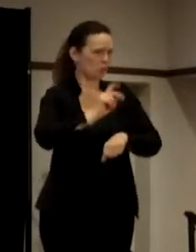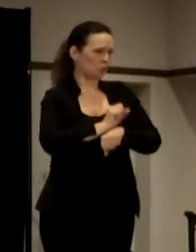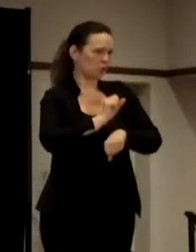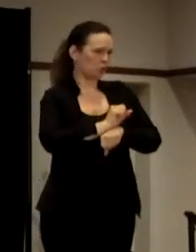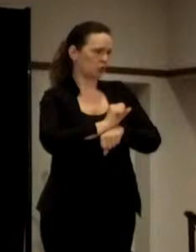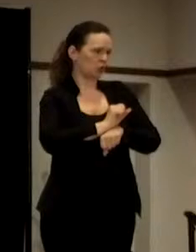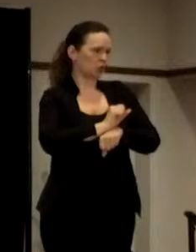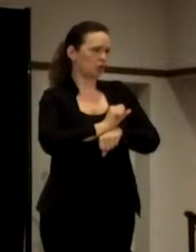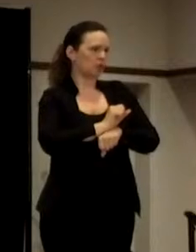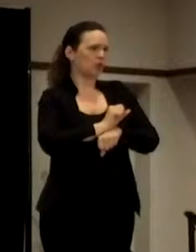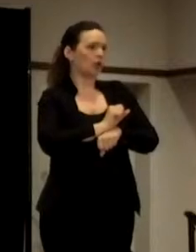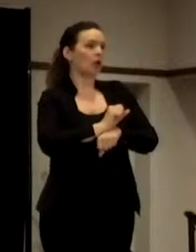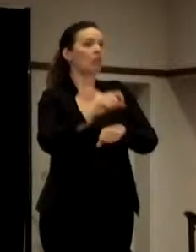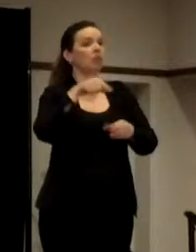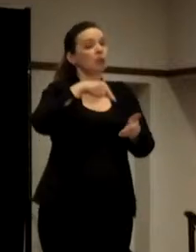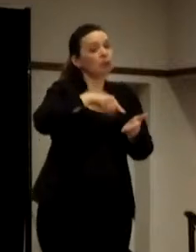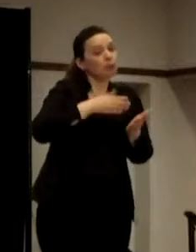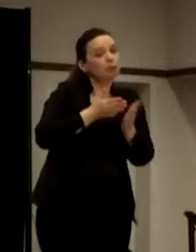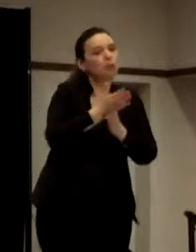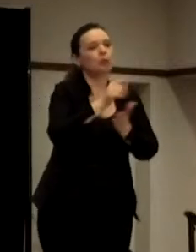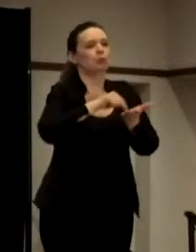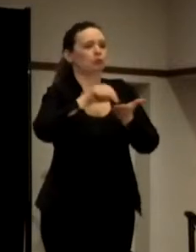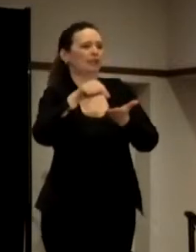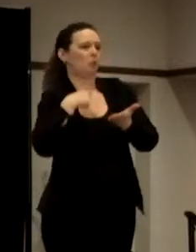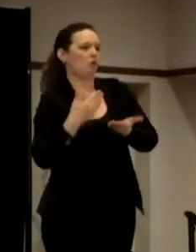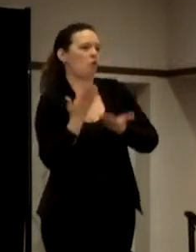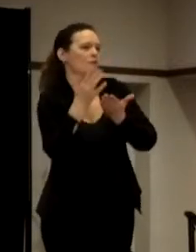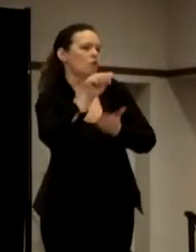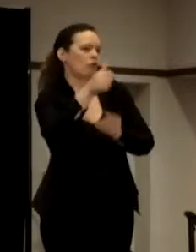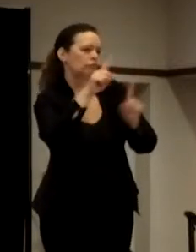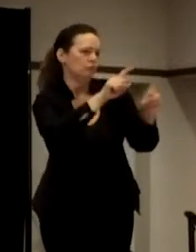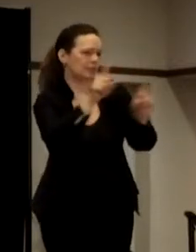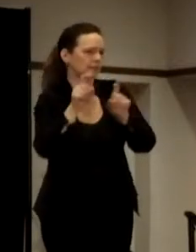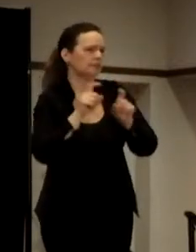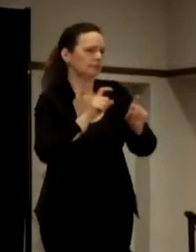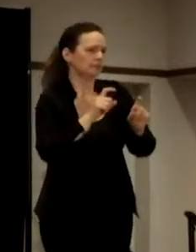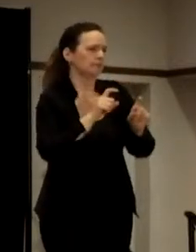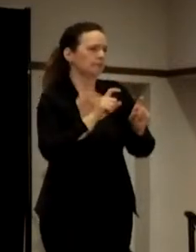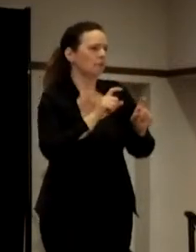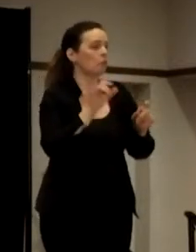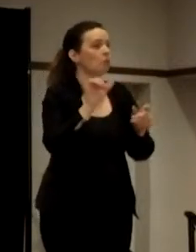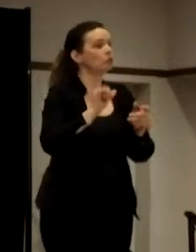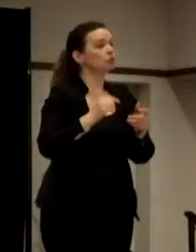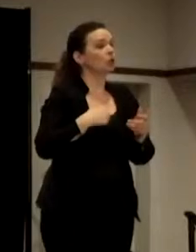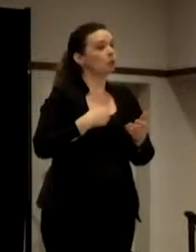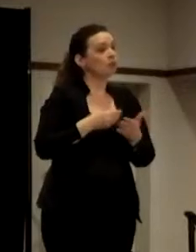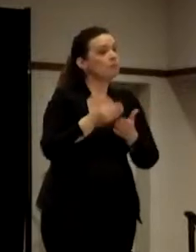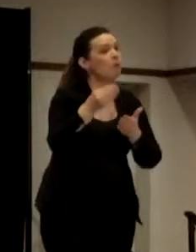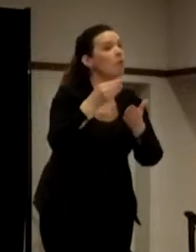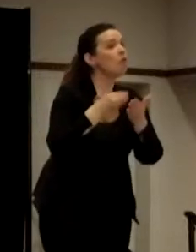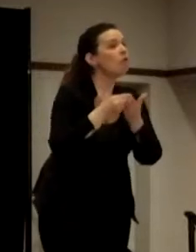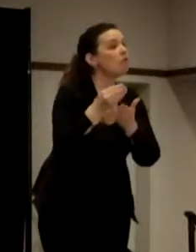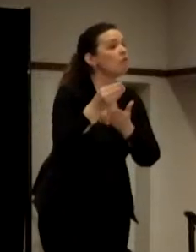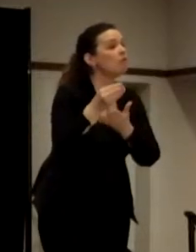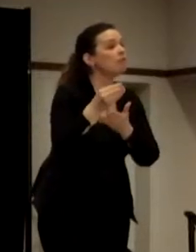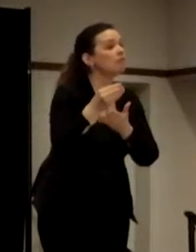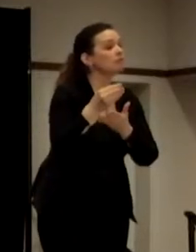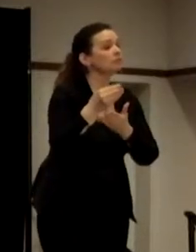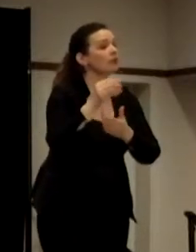made numerous capital purchases to MERV 14 air filtration systems. We have